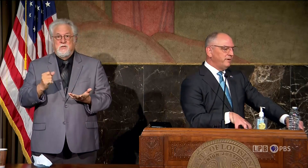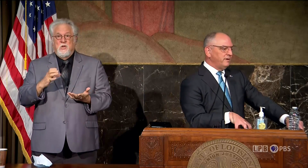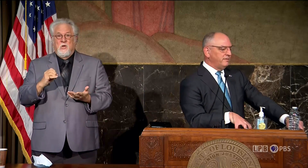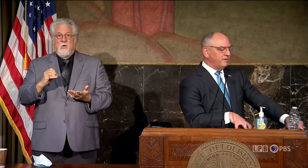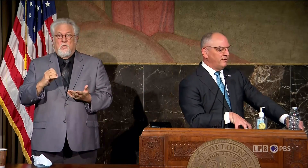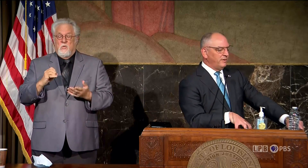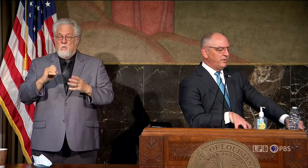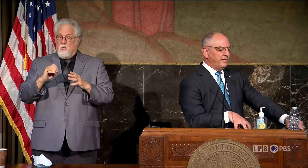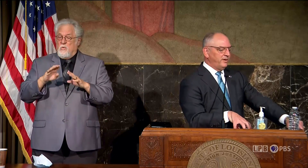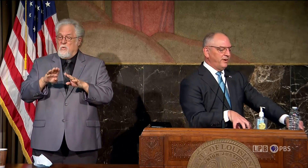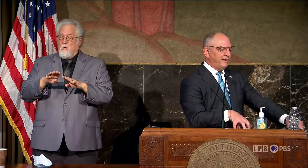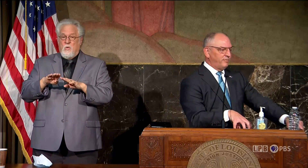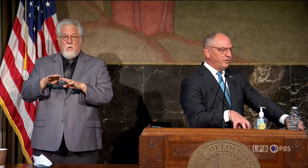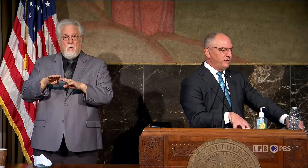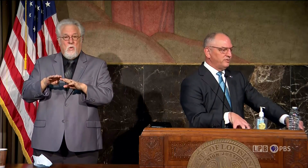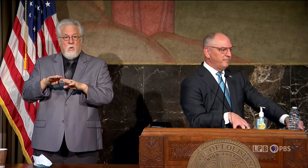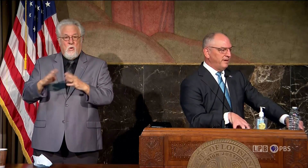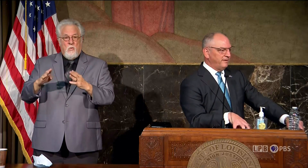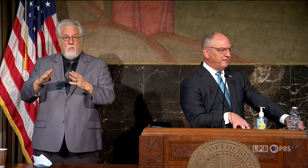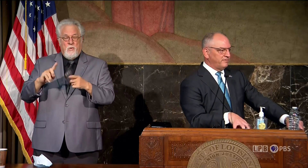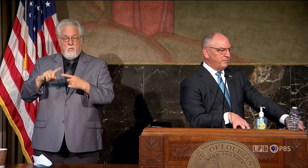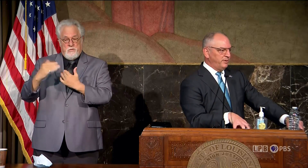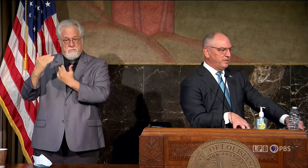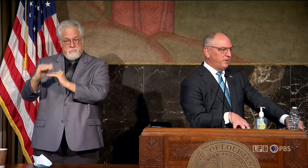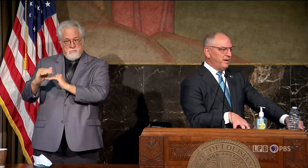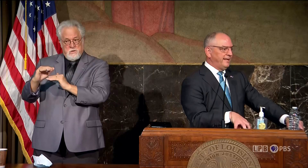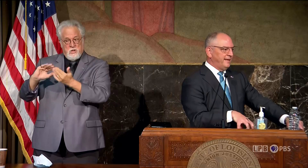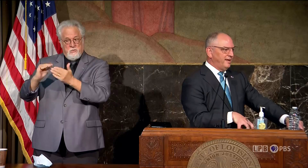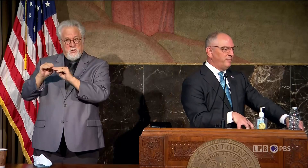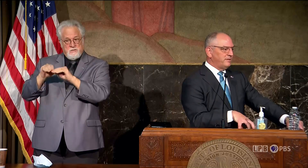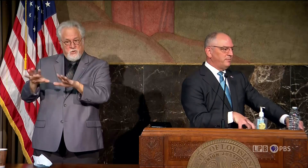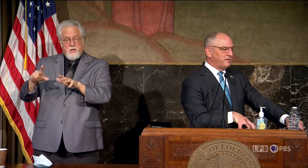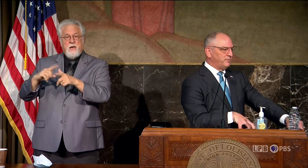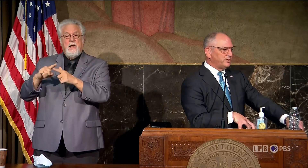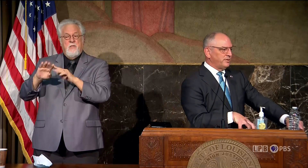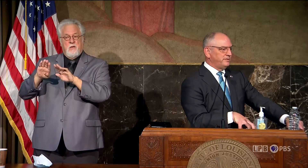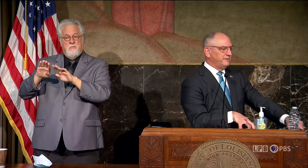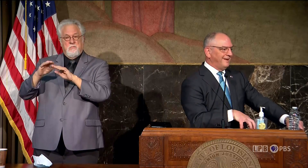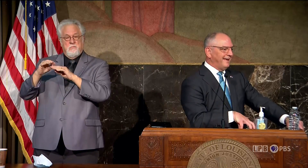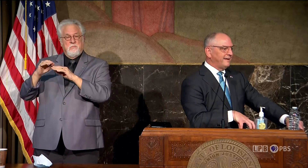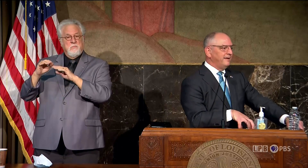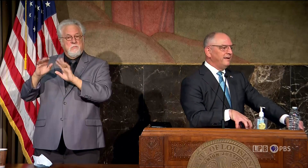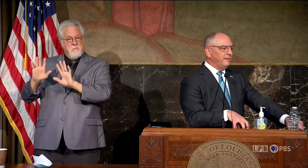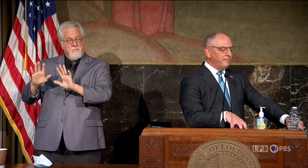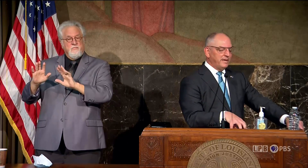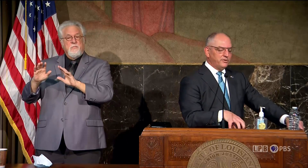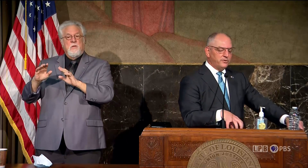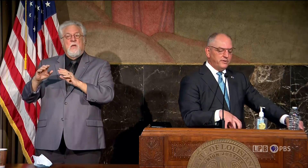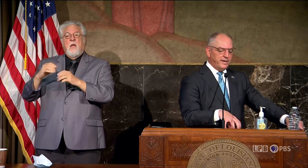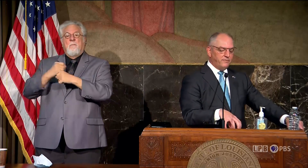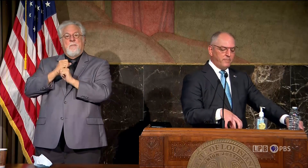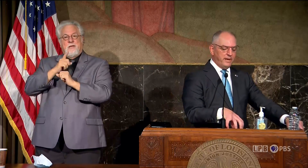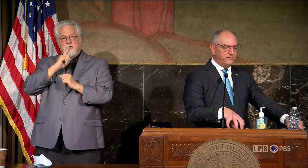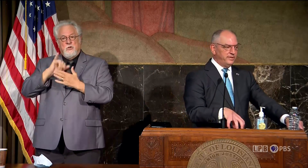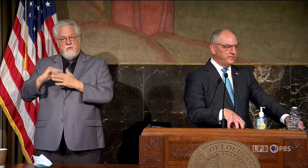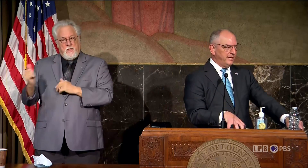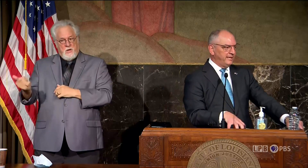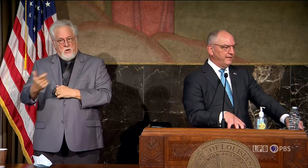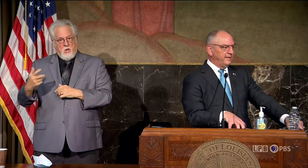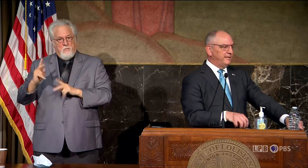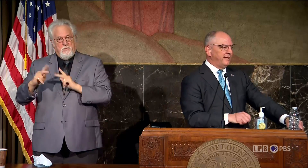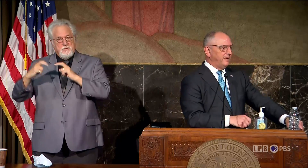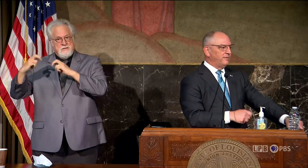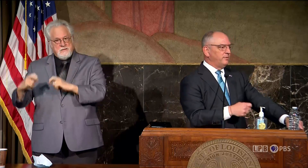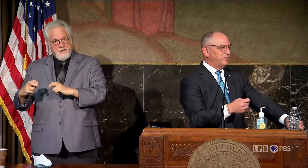them open only when you have reduced amount open, subject to restrictions, like making sure that every patron is